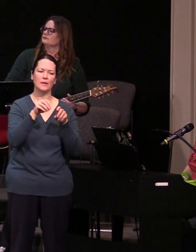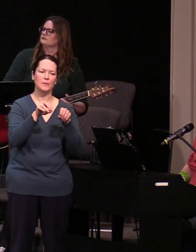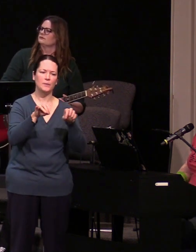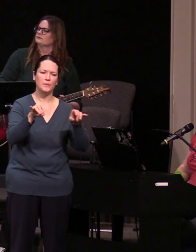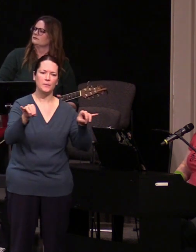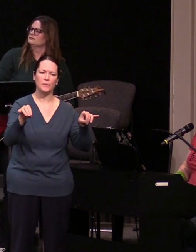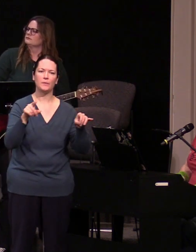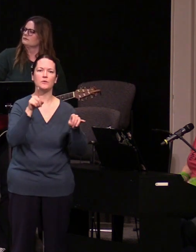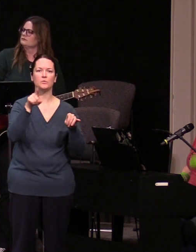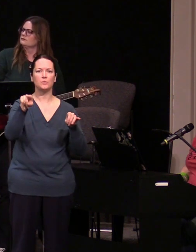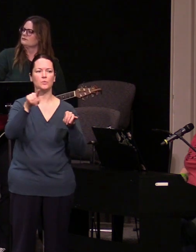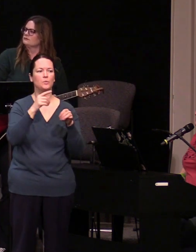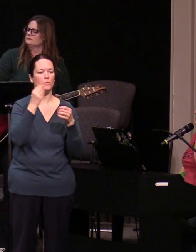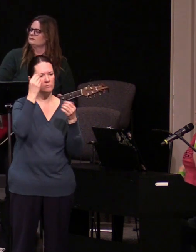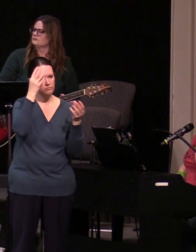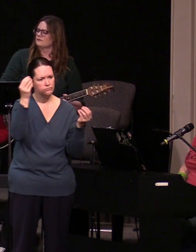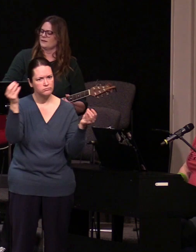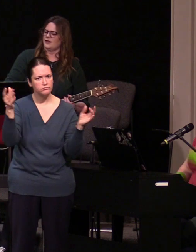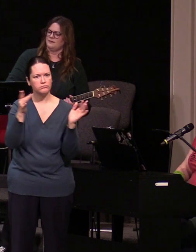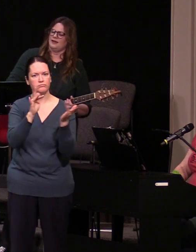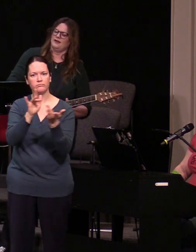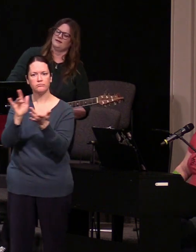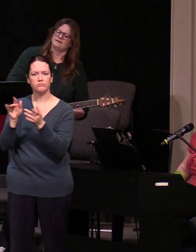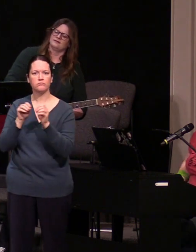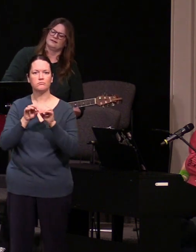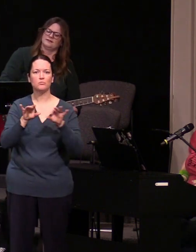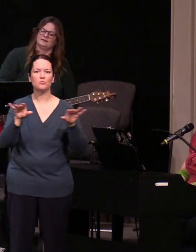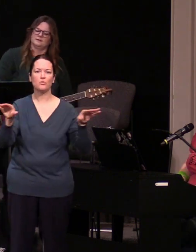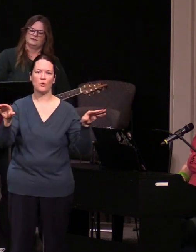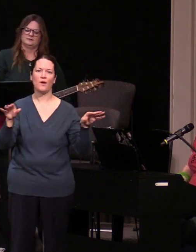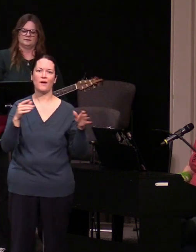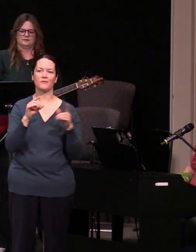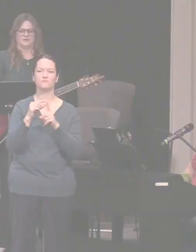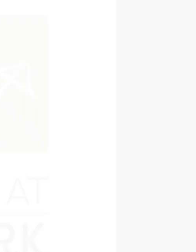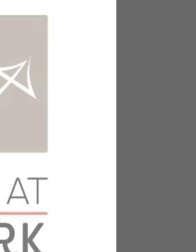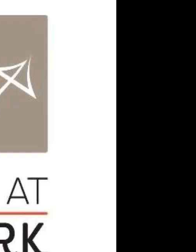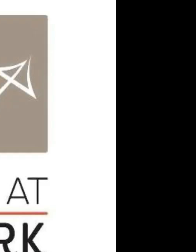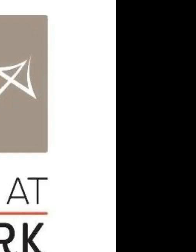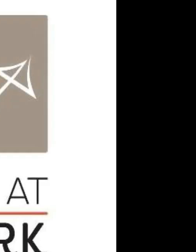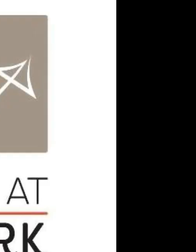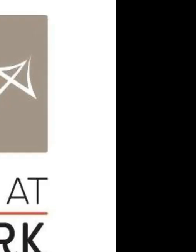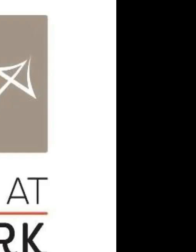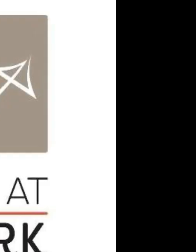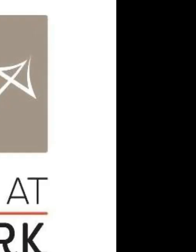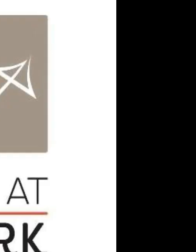Christ to those around us. Amen. See y'all next week.